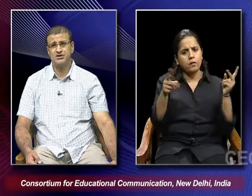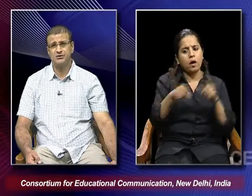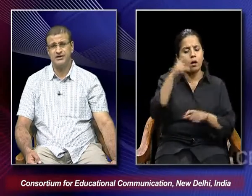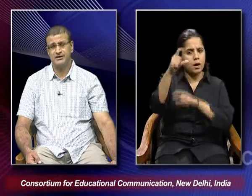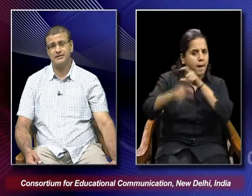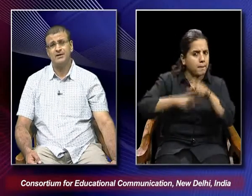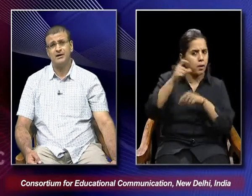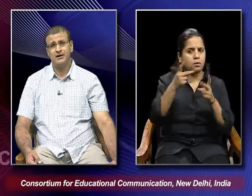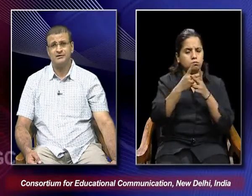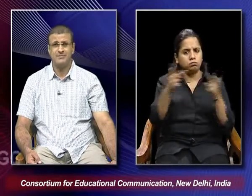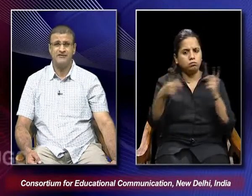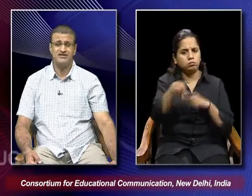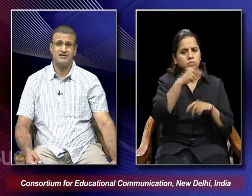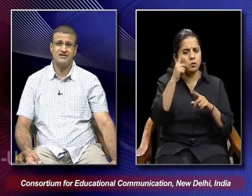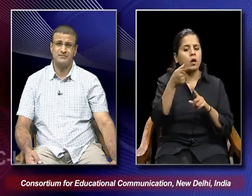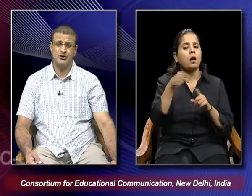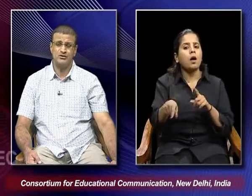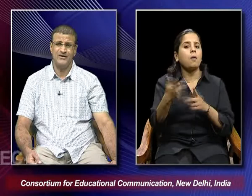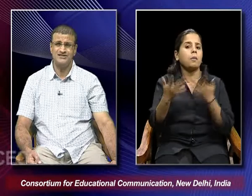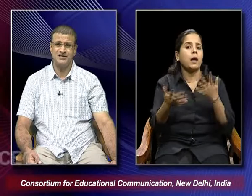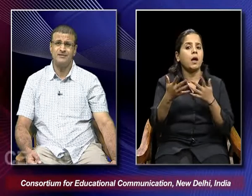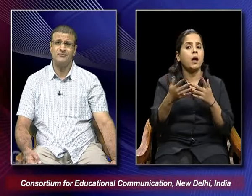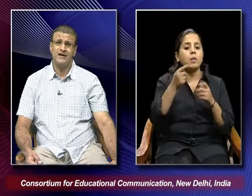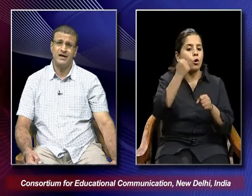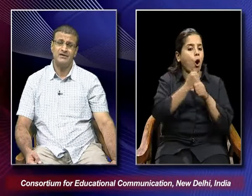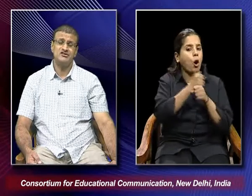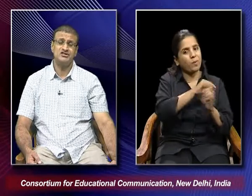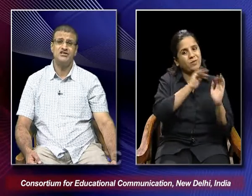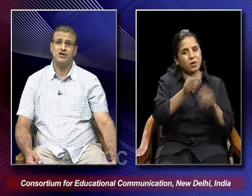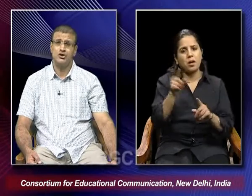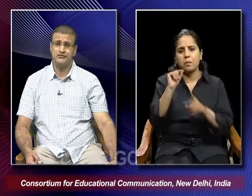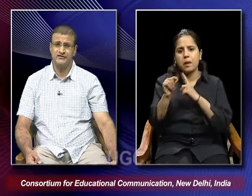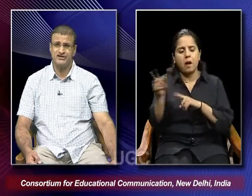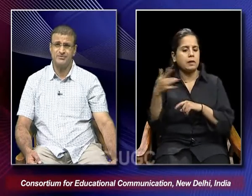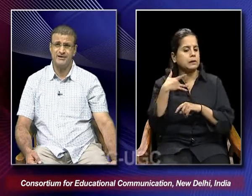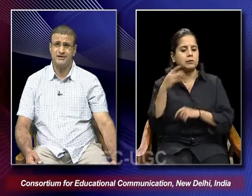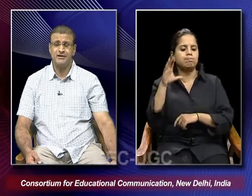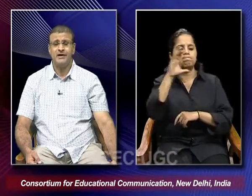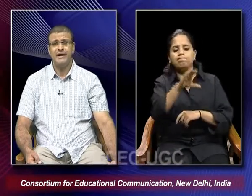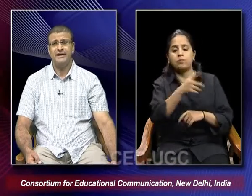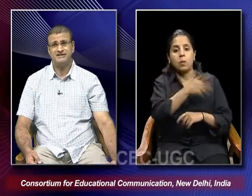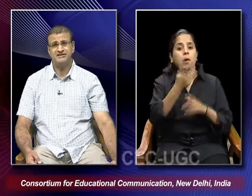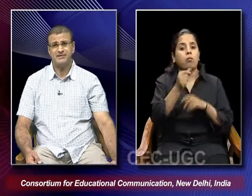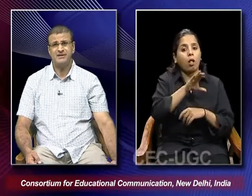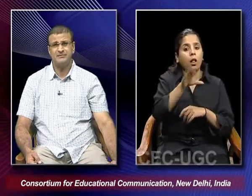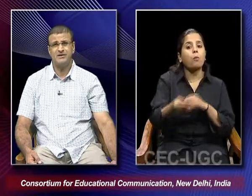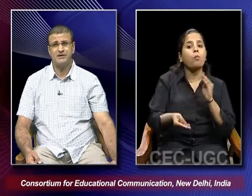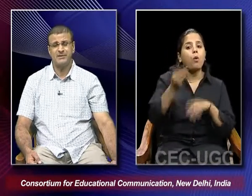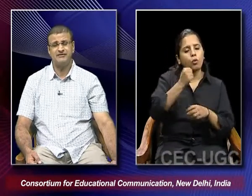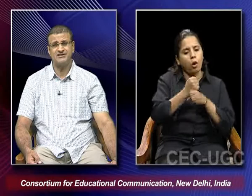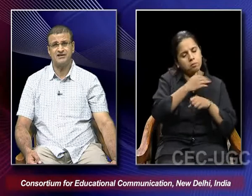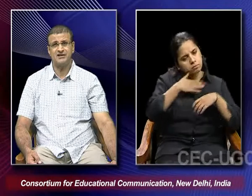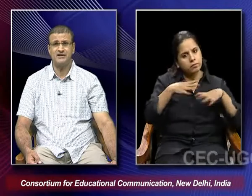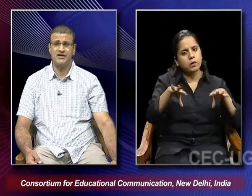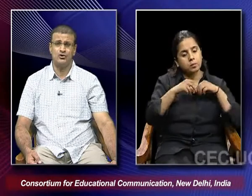industries where the private sector may not venture, and which needed a lot of investment. And at the same time, the